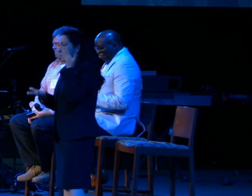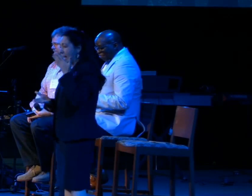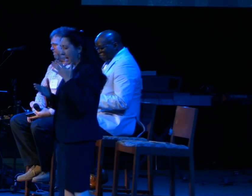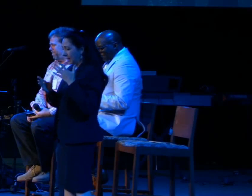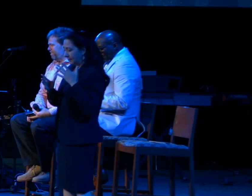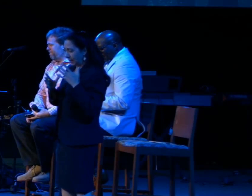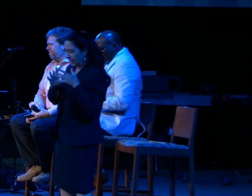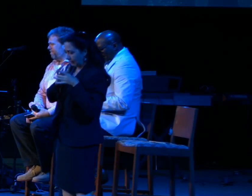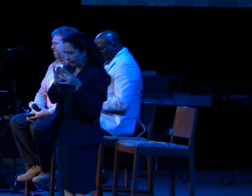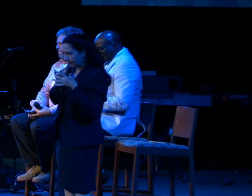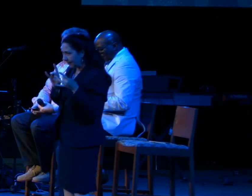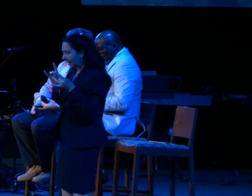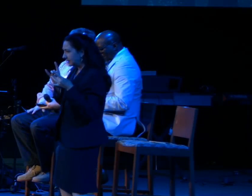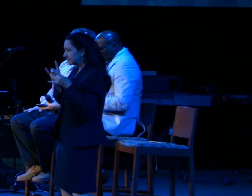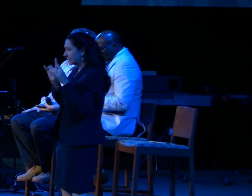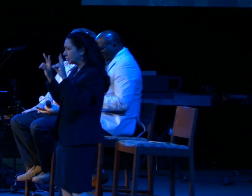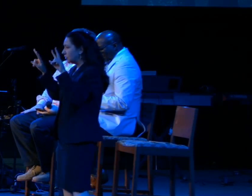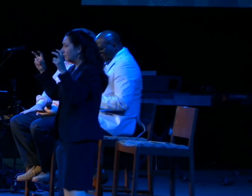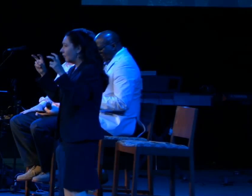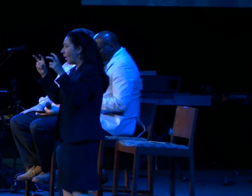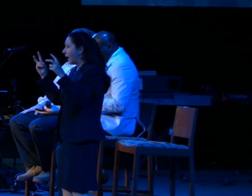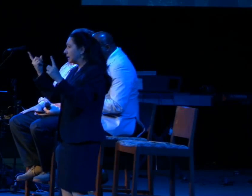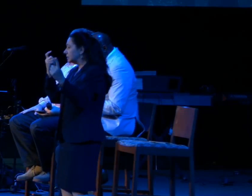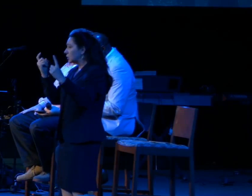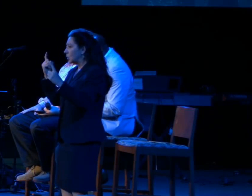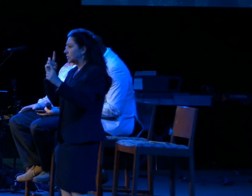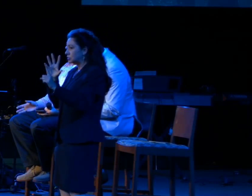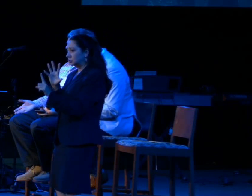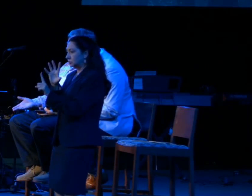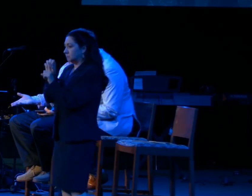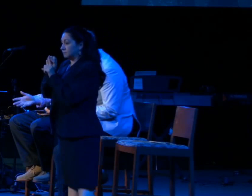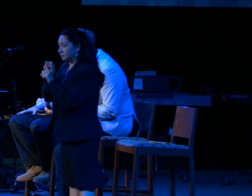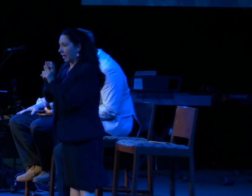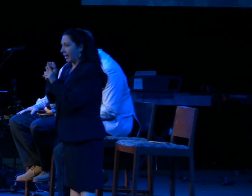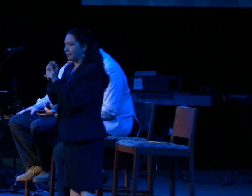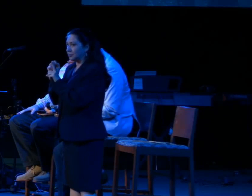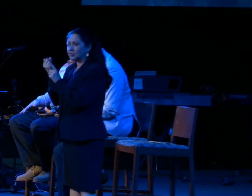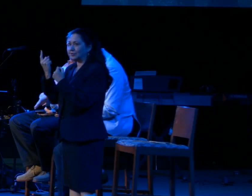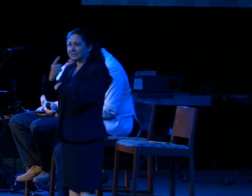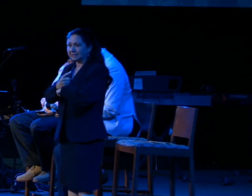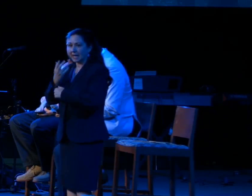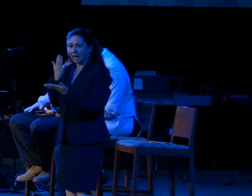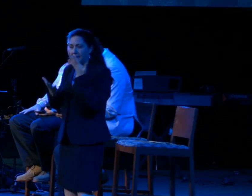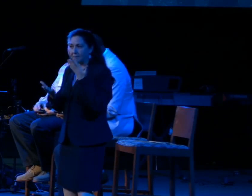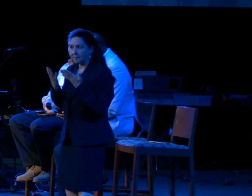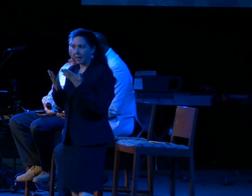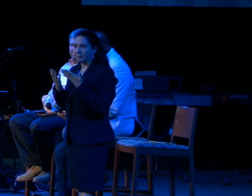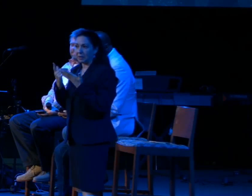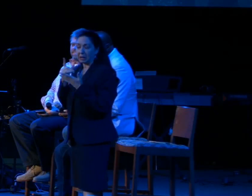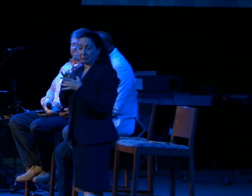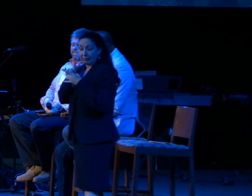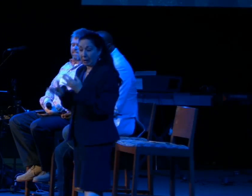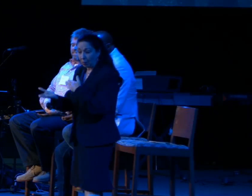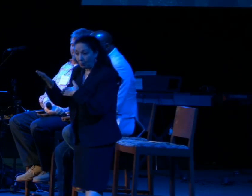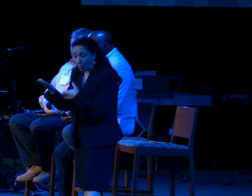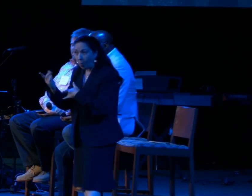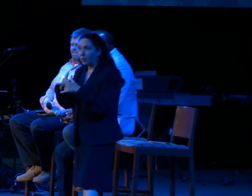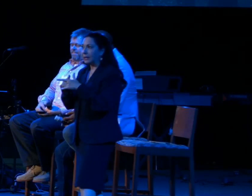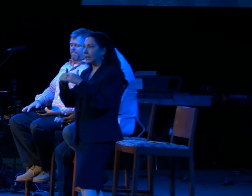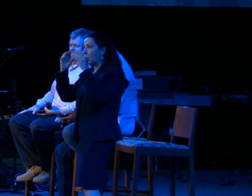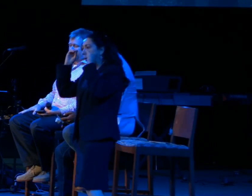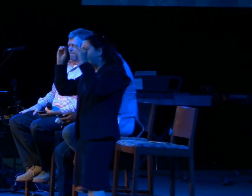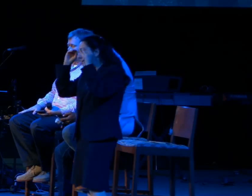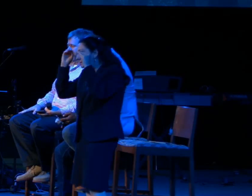an idea, a question that you have captured as a part of the day, whether it was part of the morning sessions, the teaching